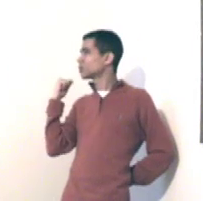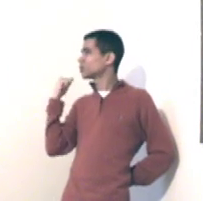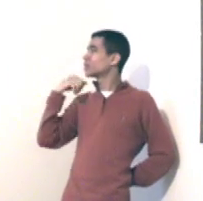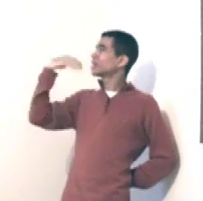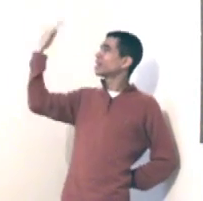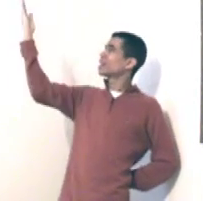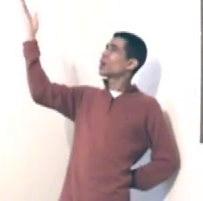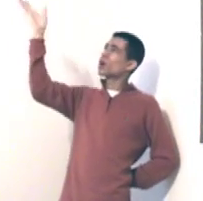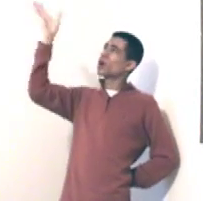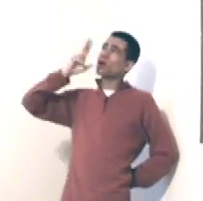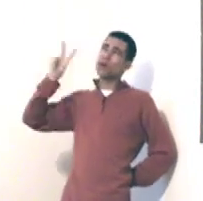won't. No.